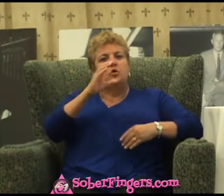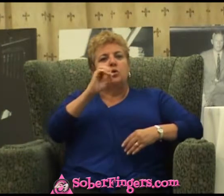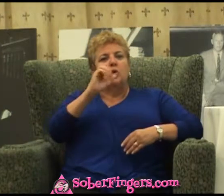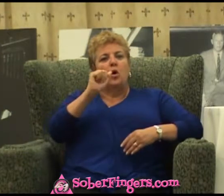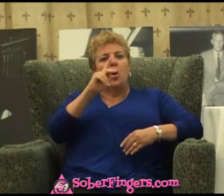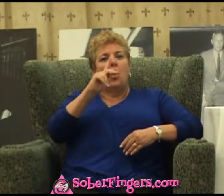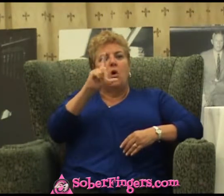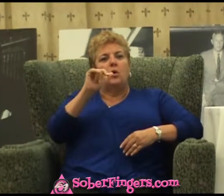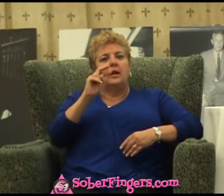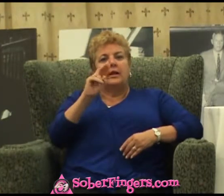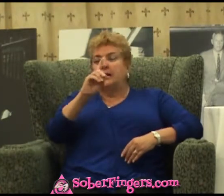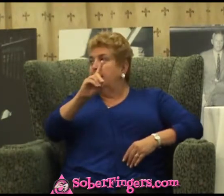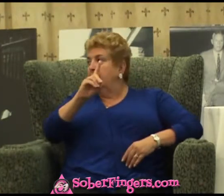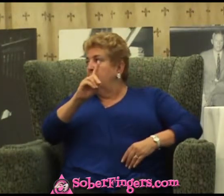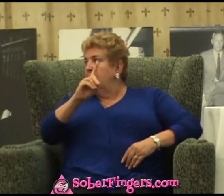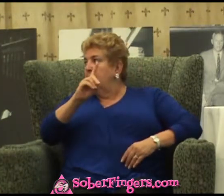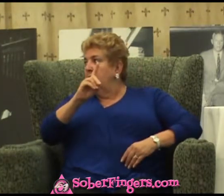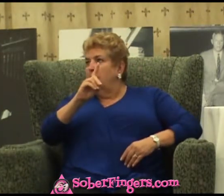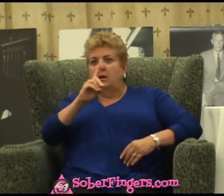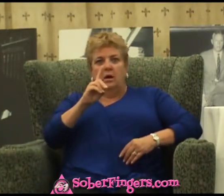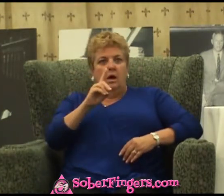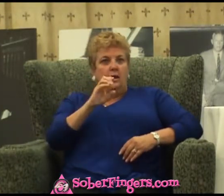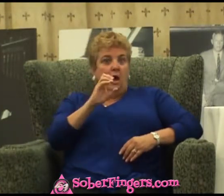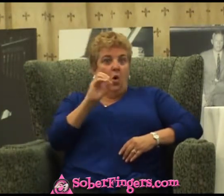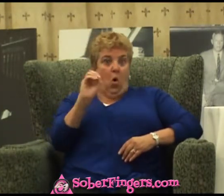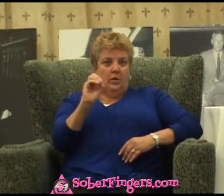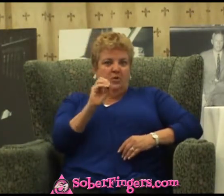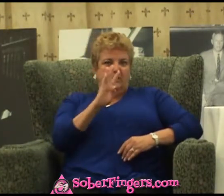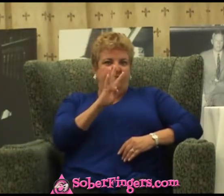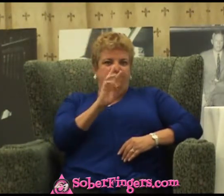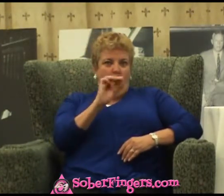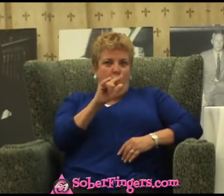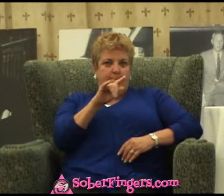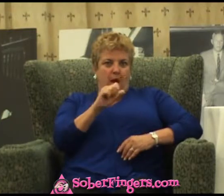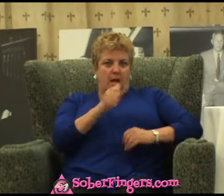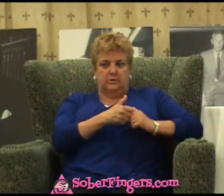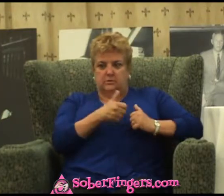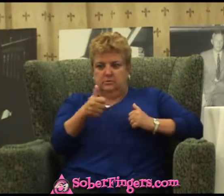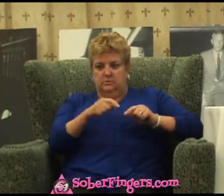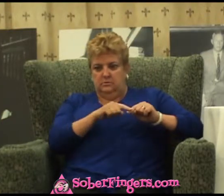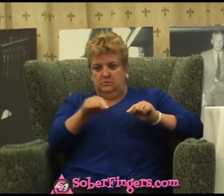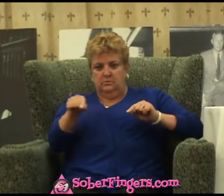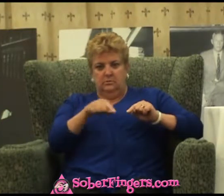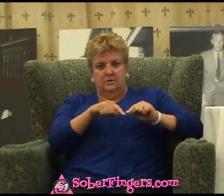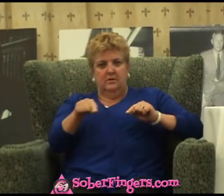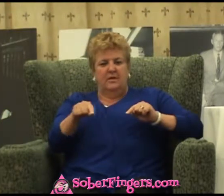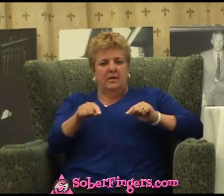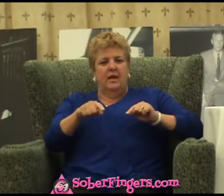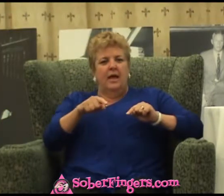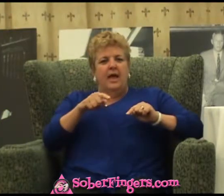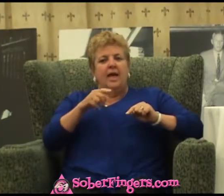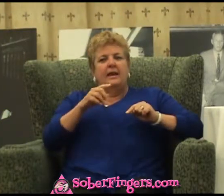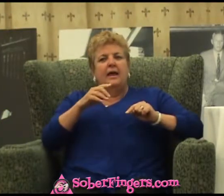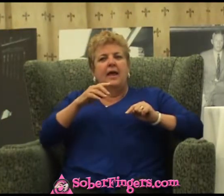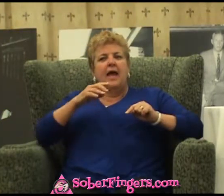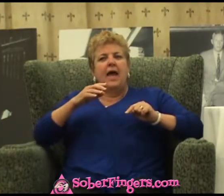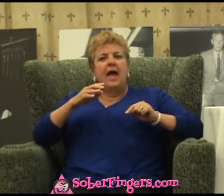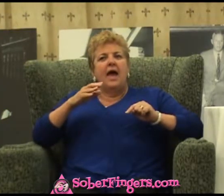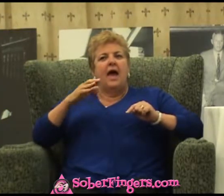meetings, which is like 4 miles away. And maybe a few other towns. And then every so often they would say,